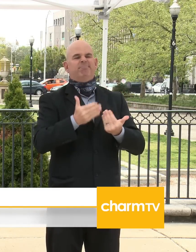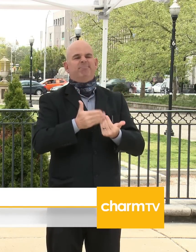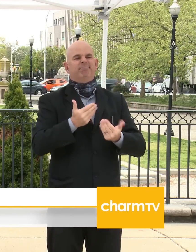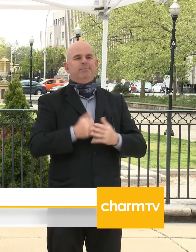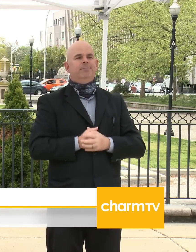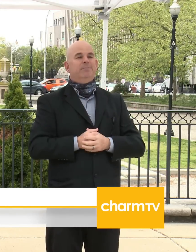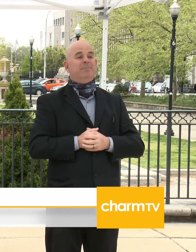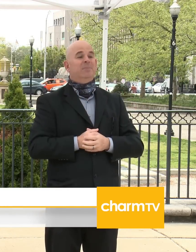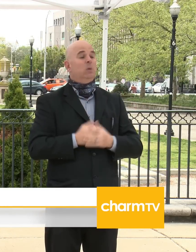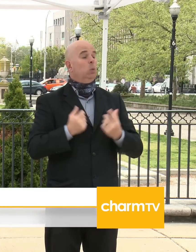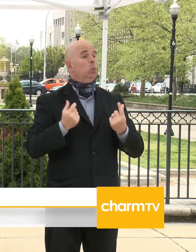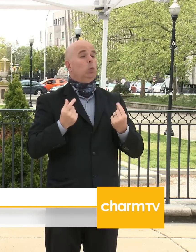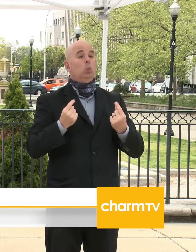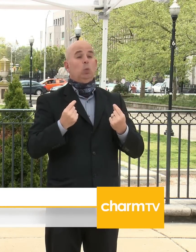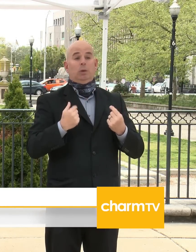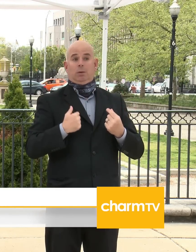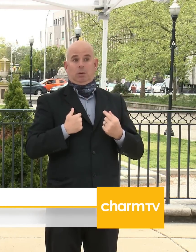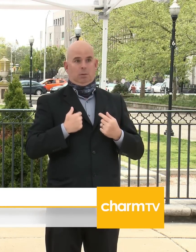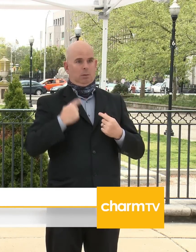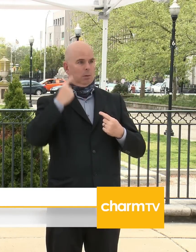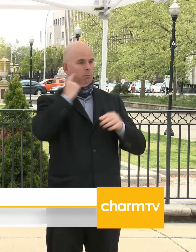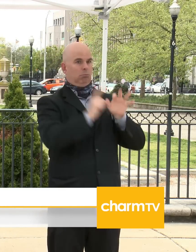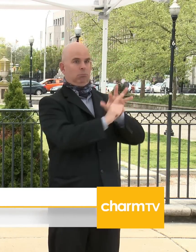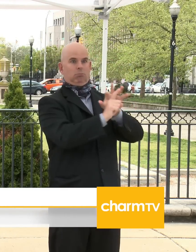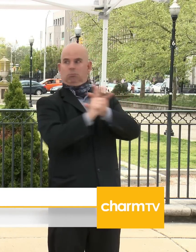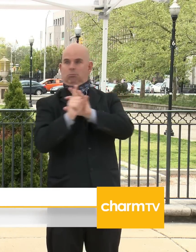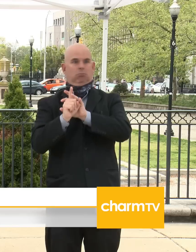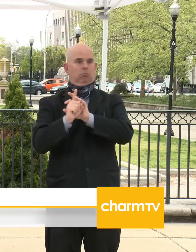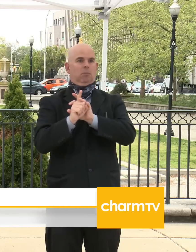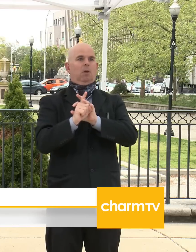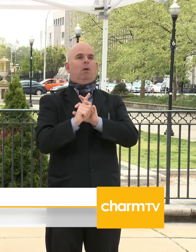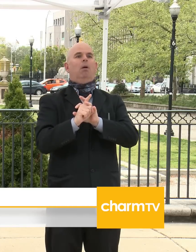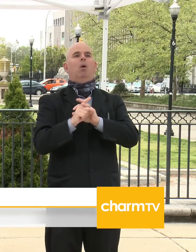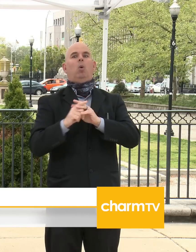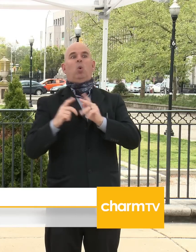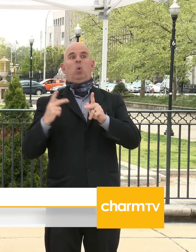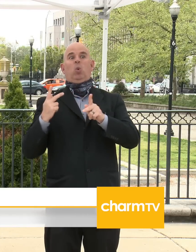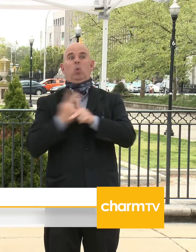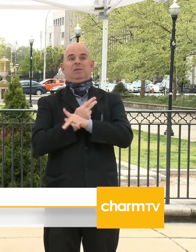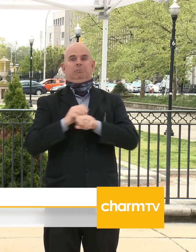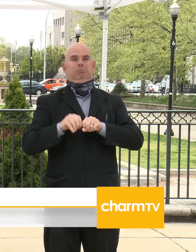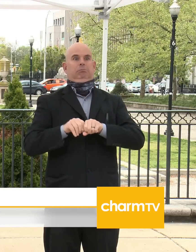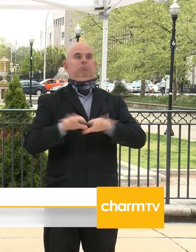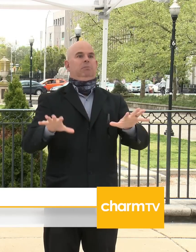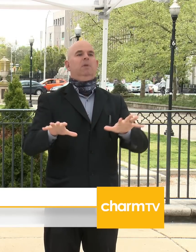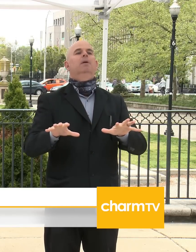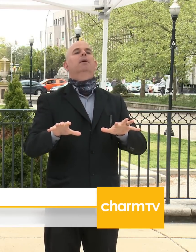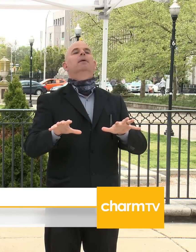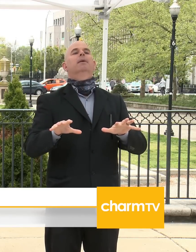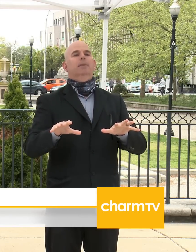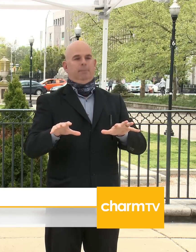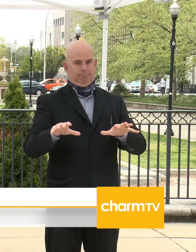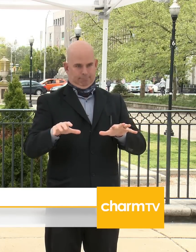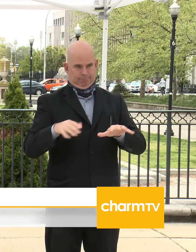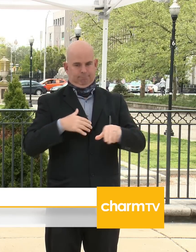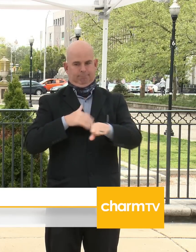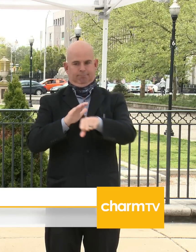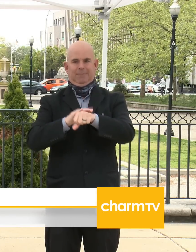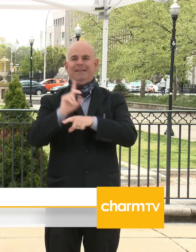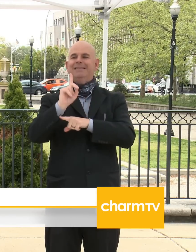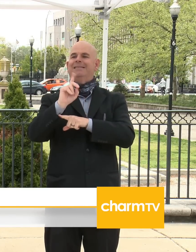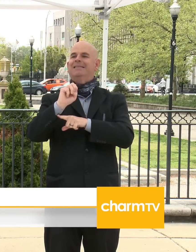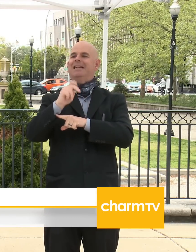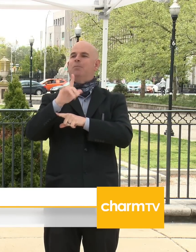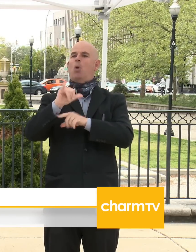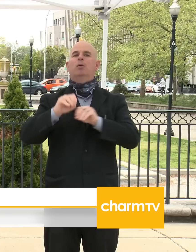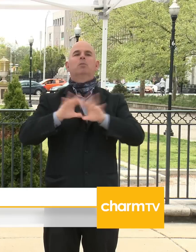health department took when we first learned of the threat of the coronavirus pandemic in December was to create GO teams to deploy to our long-term care facilities around the city